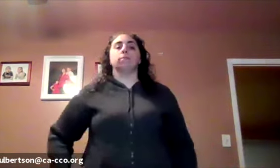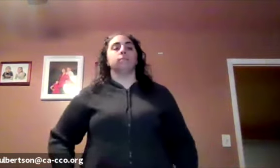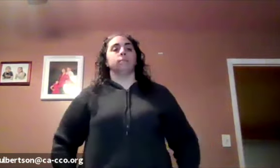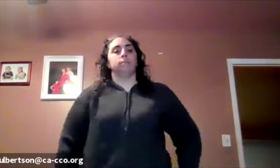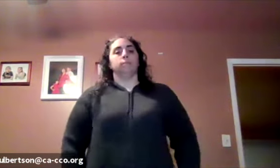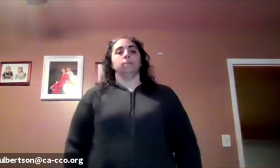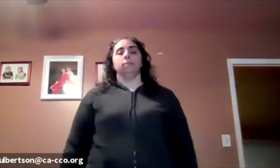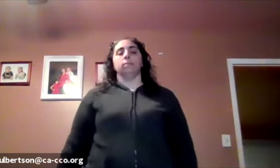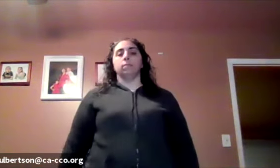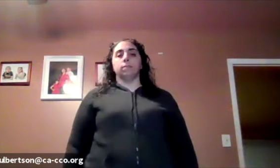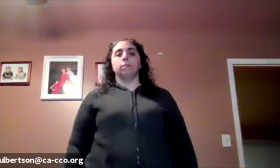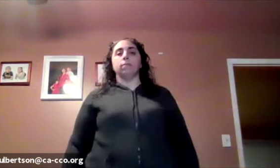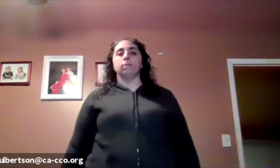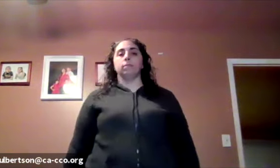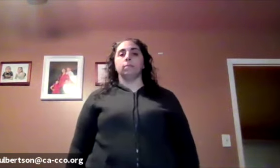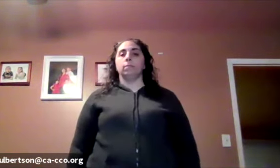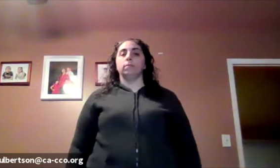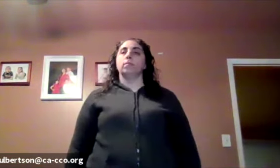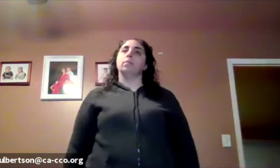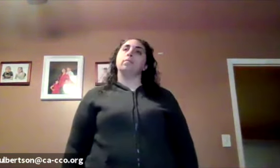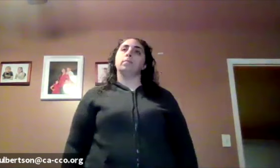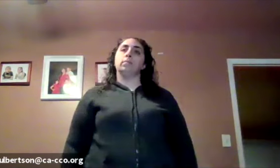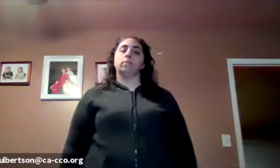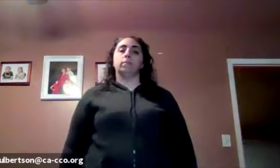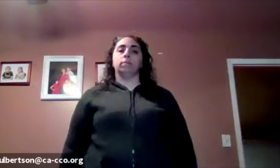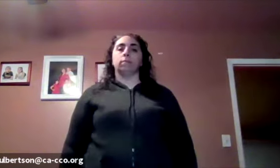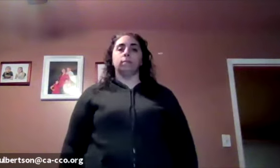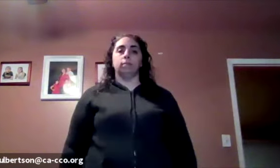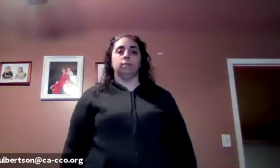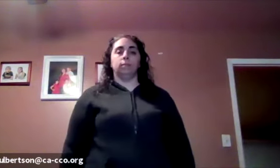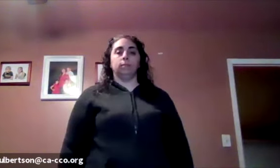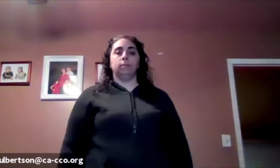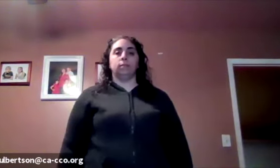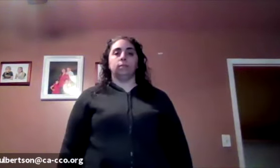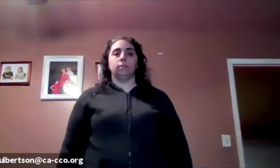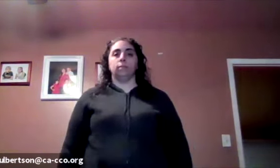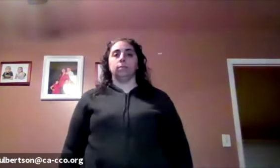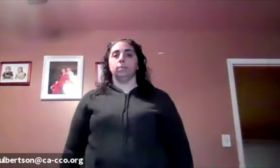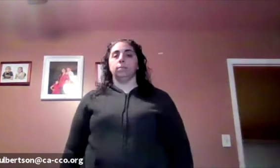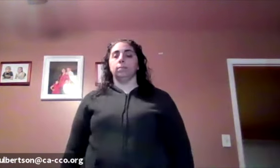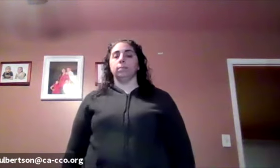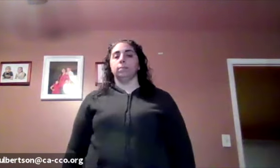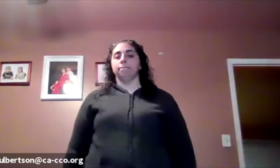Wasn't it yesterday when they were